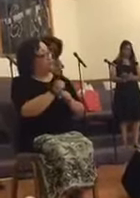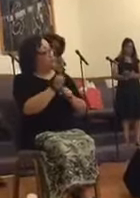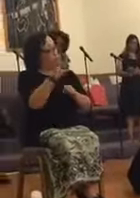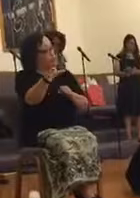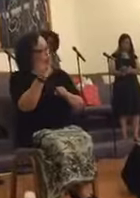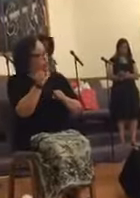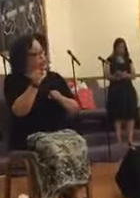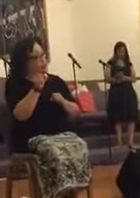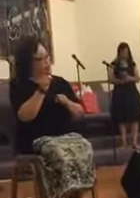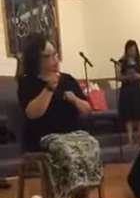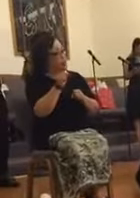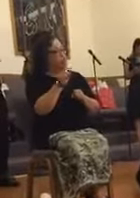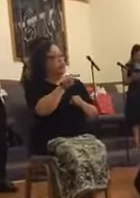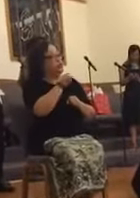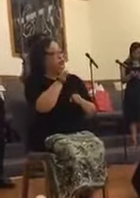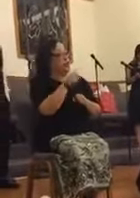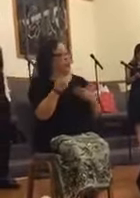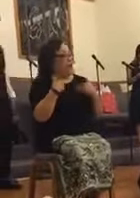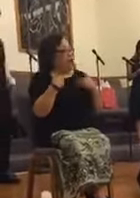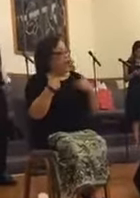Reverend. Give me a shout right now.